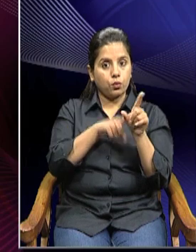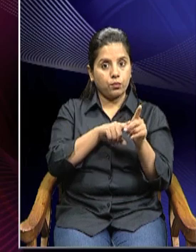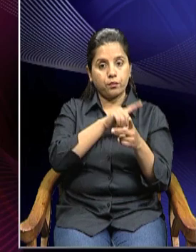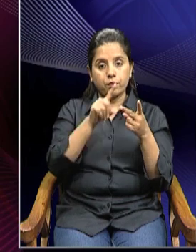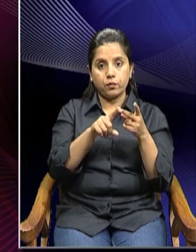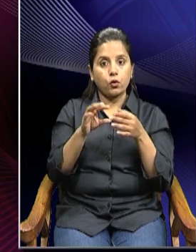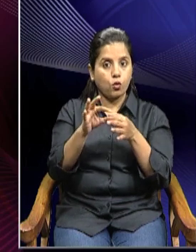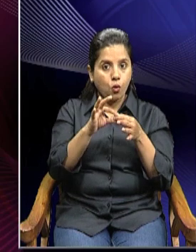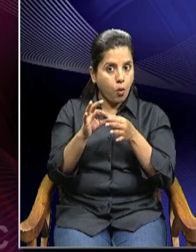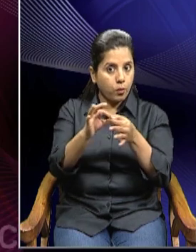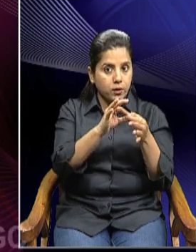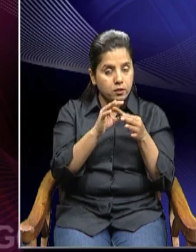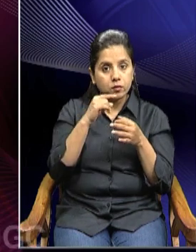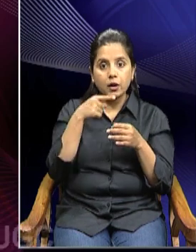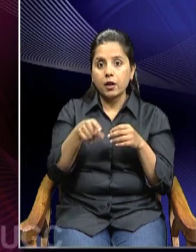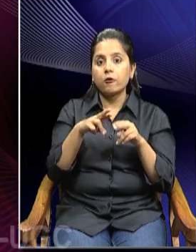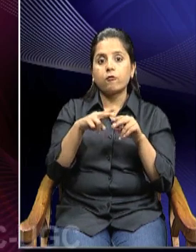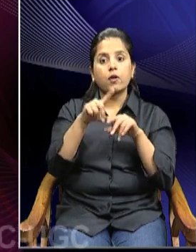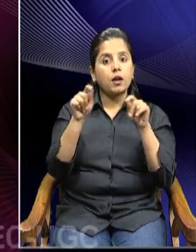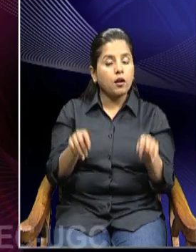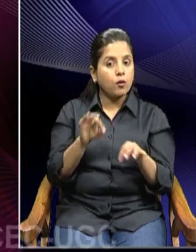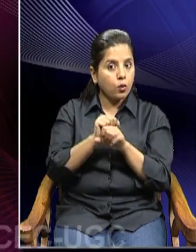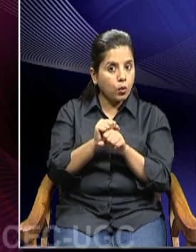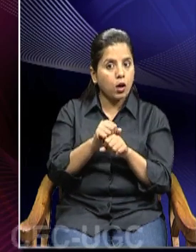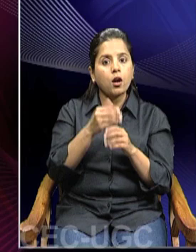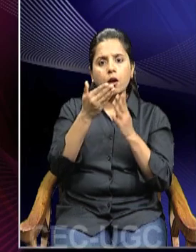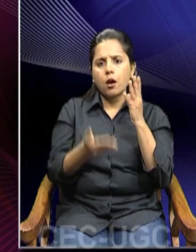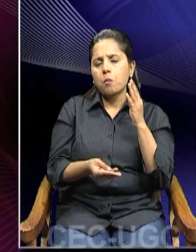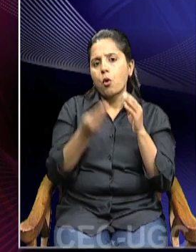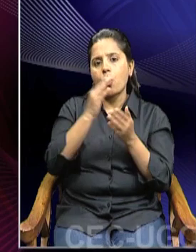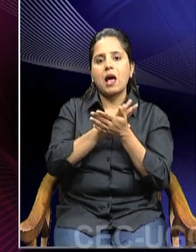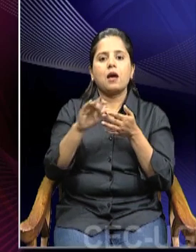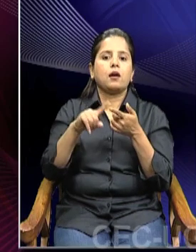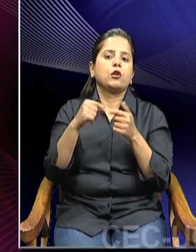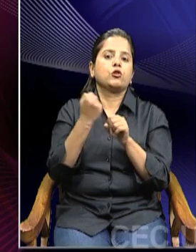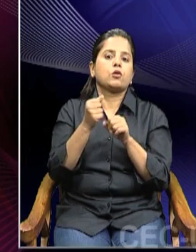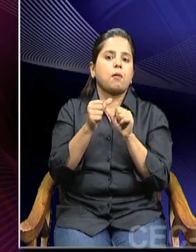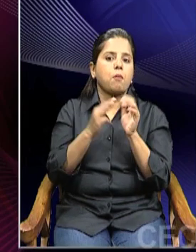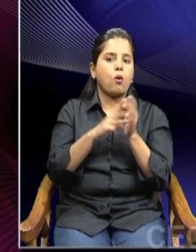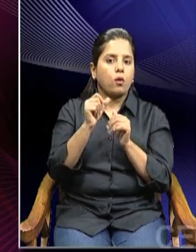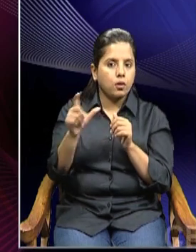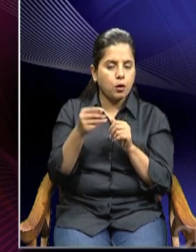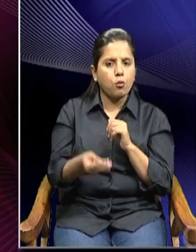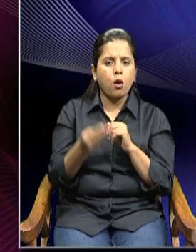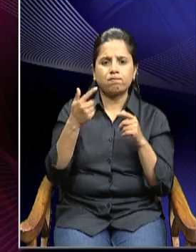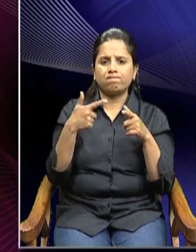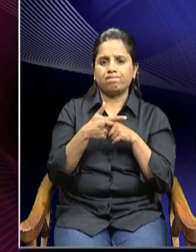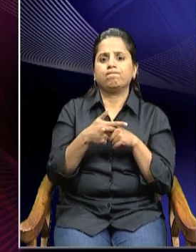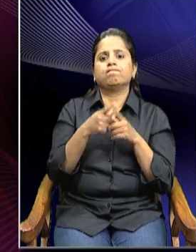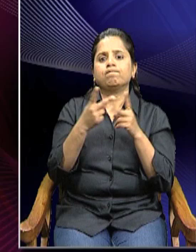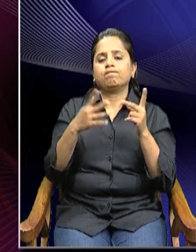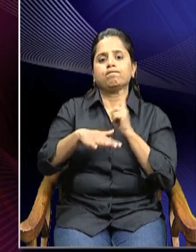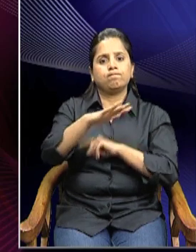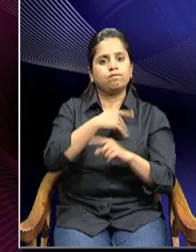and cooperative framework to a more hegemonic and more conflict-prone